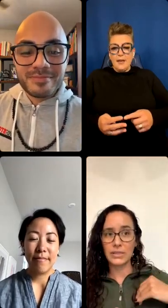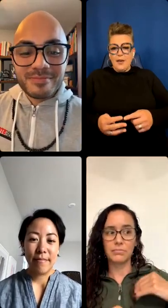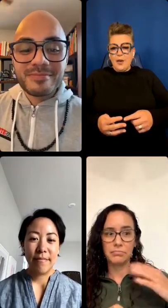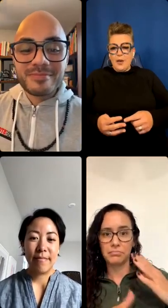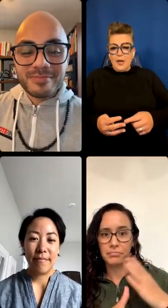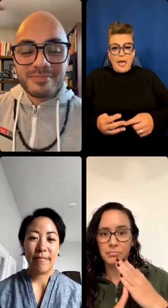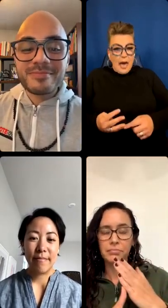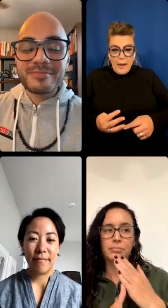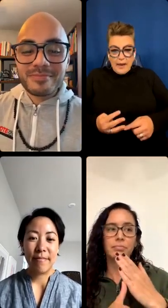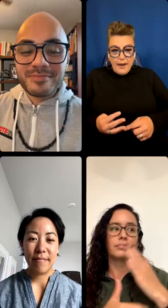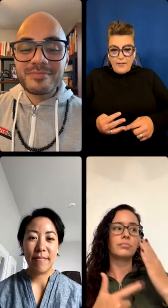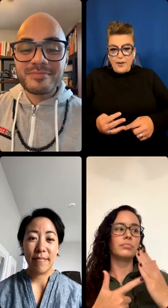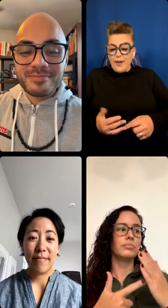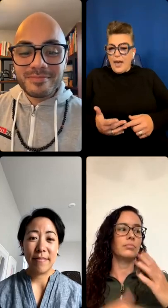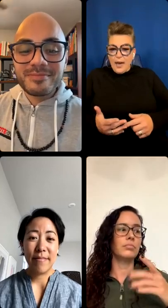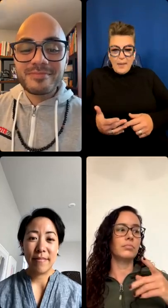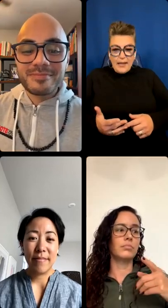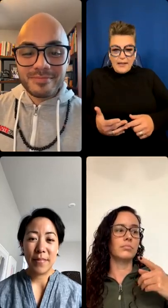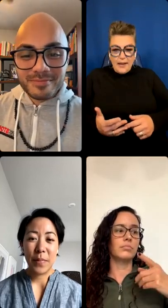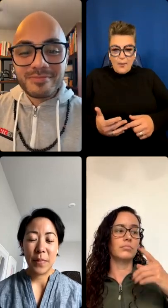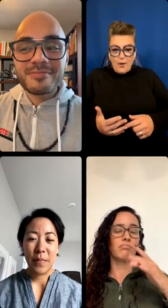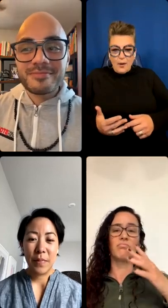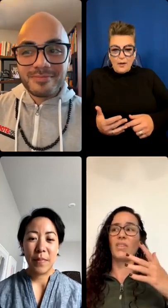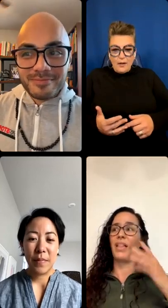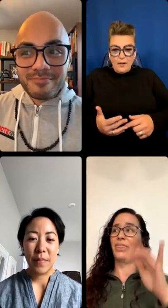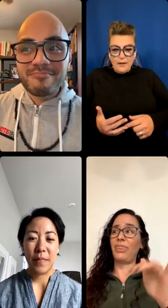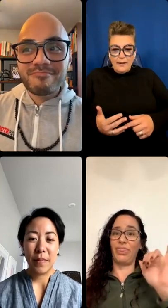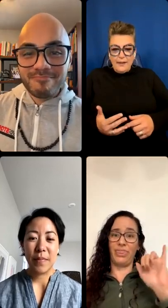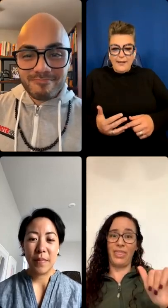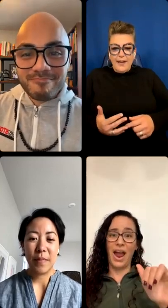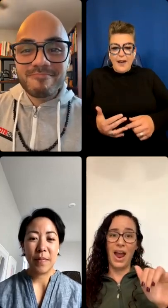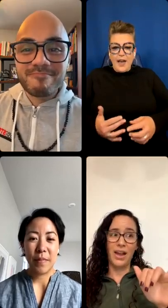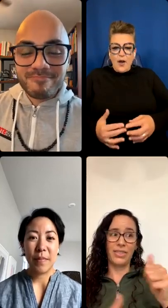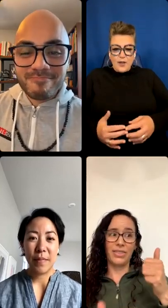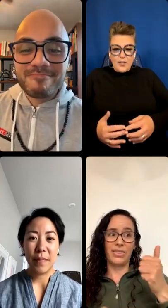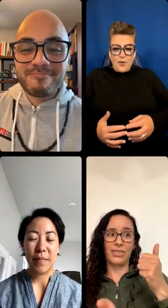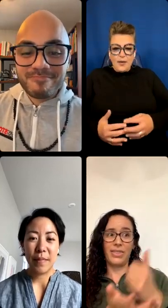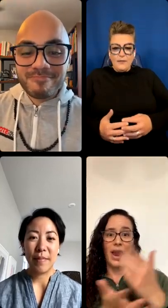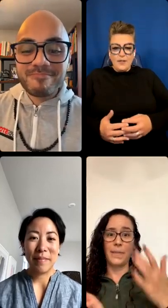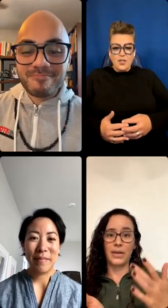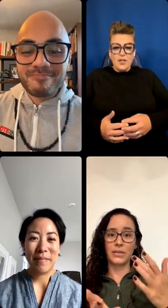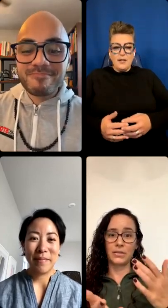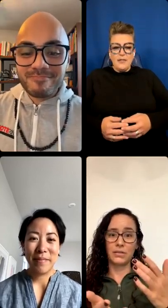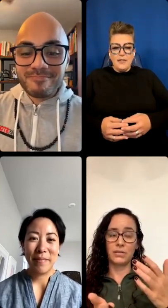insurance. Am I covered? Am I in network? I also envision